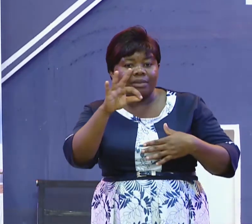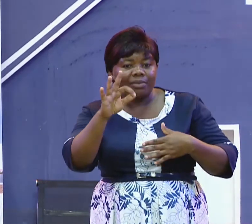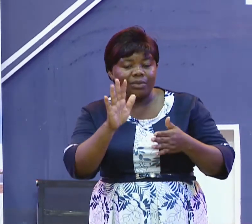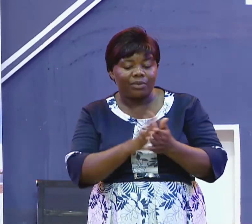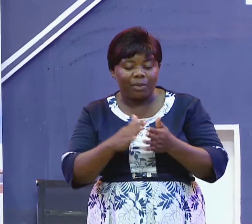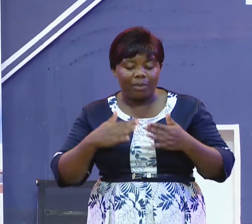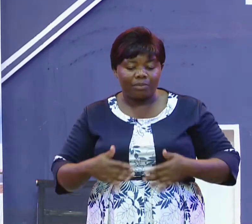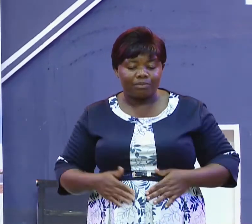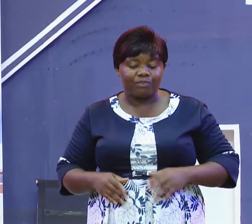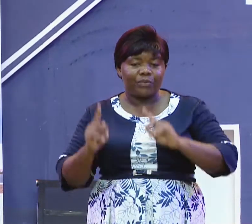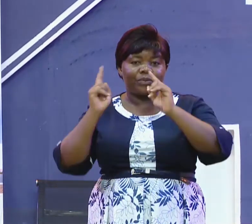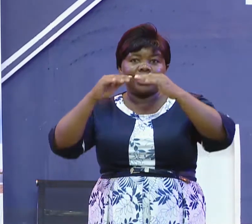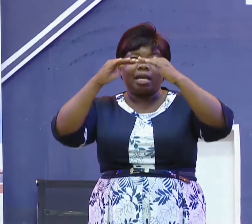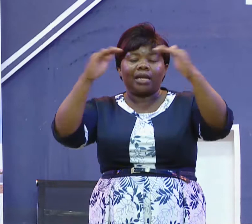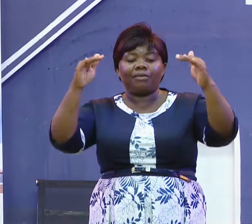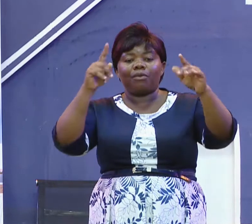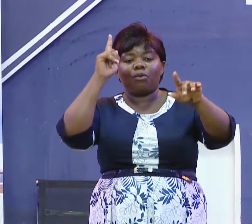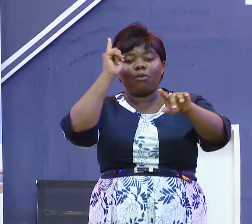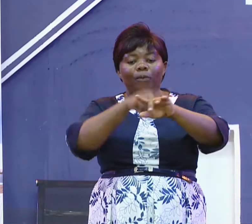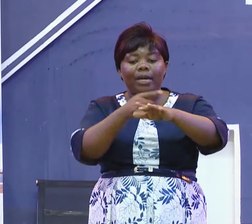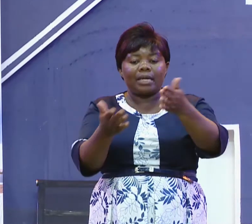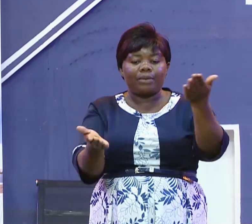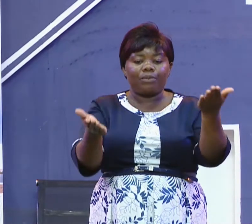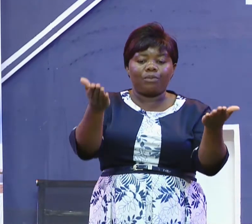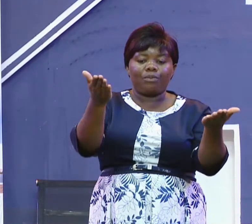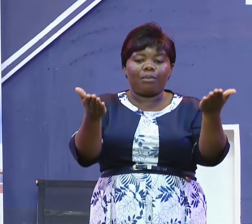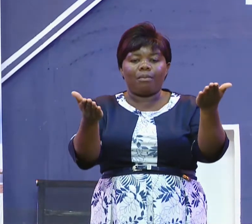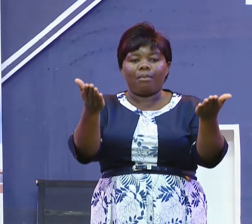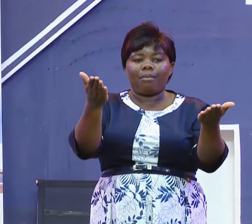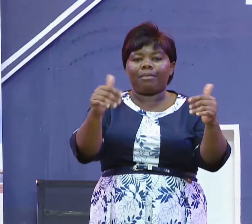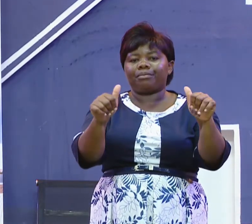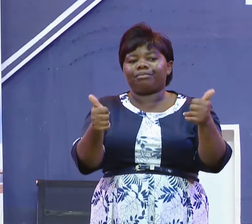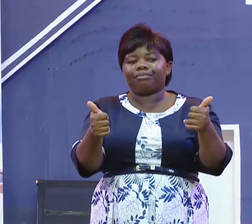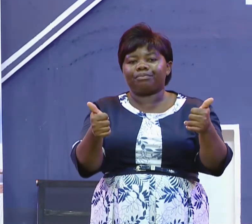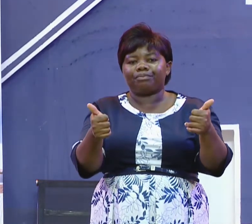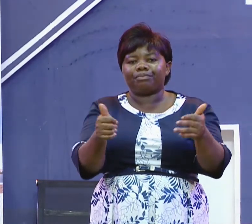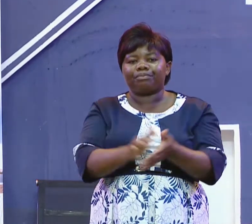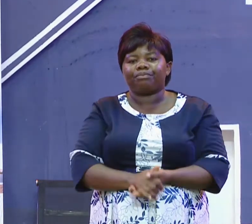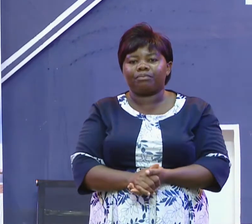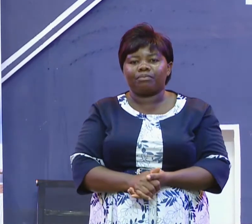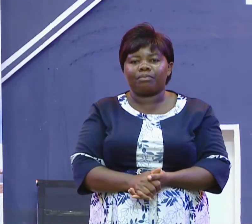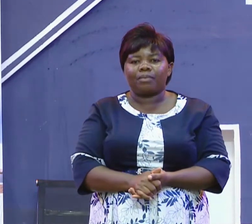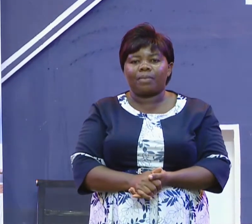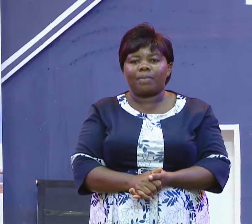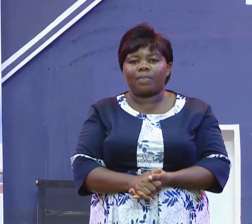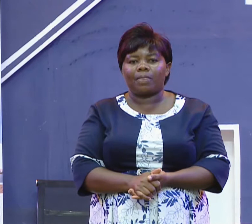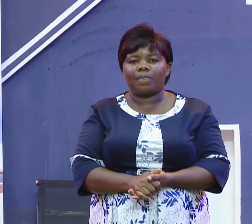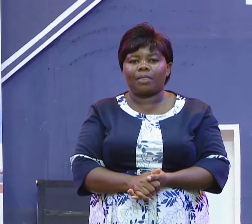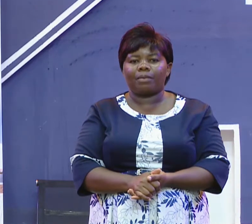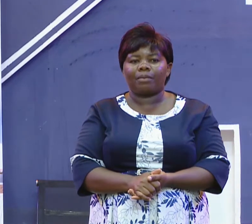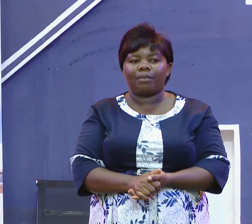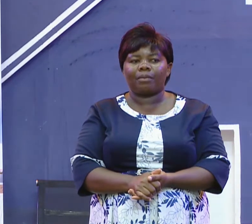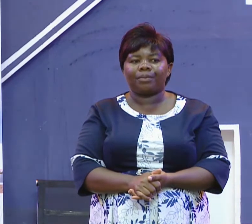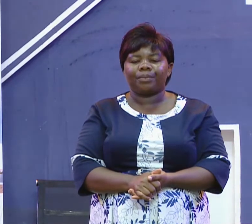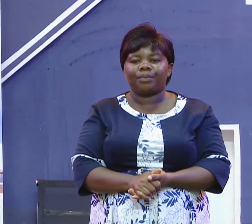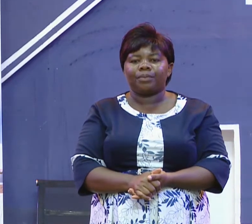ku ddaala nga bubalansinga. Is to see that our spiritual and physical lives come to a level when